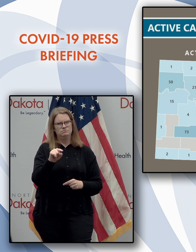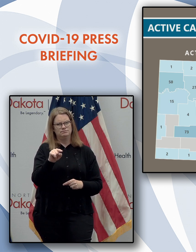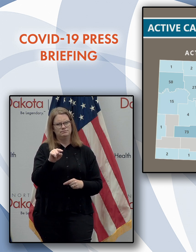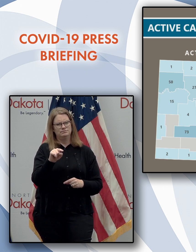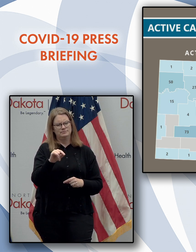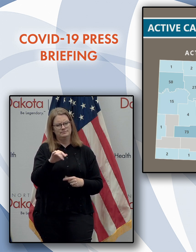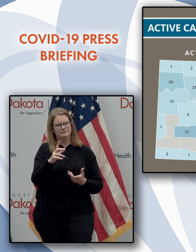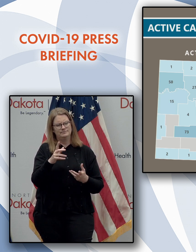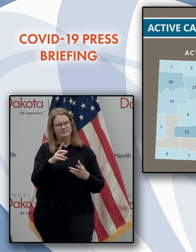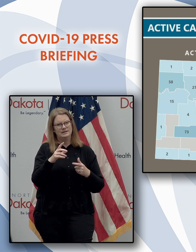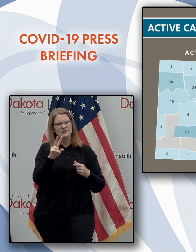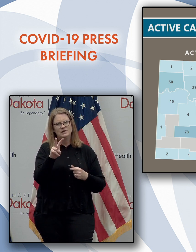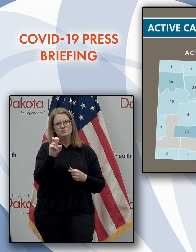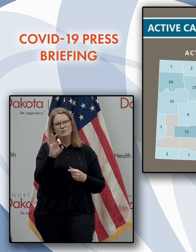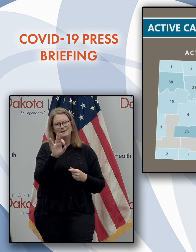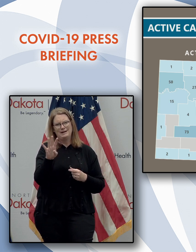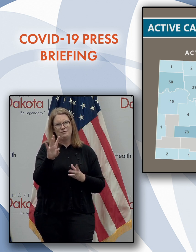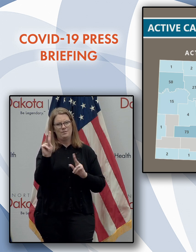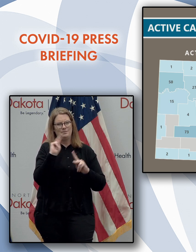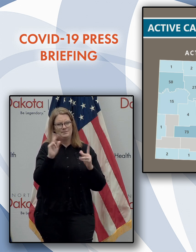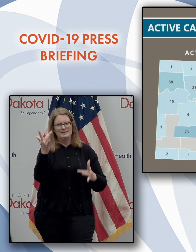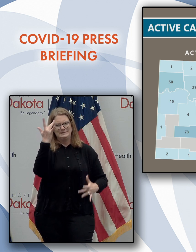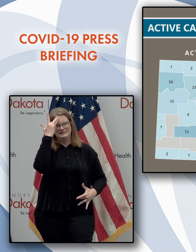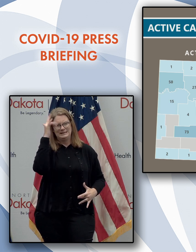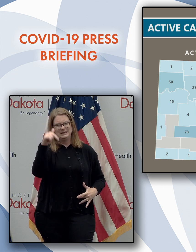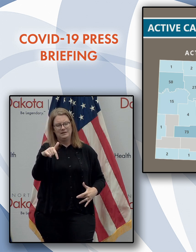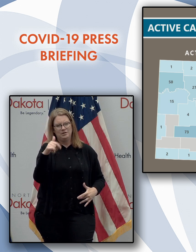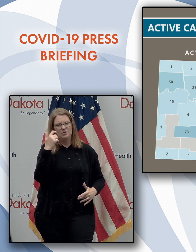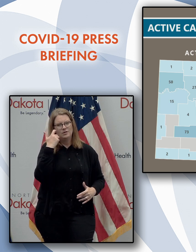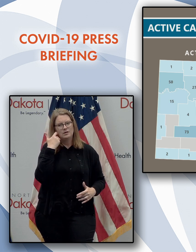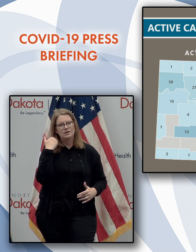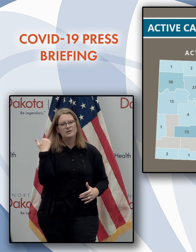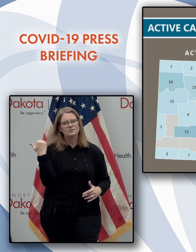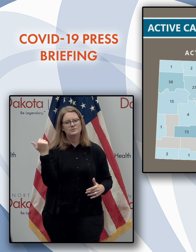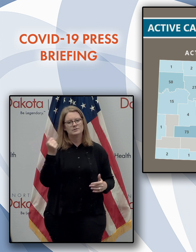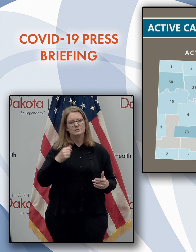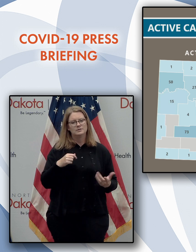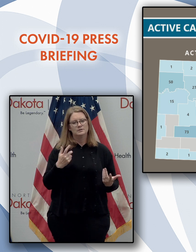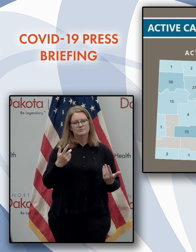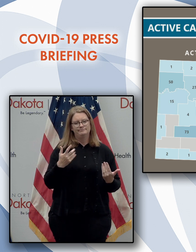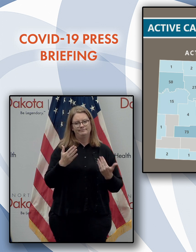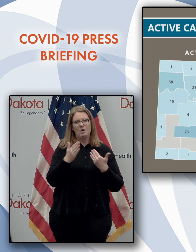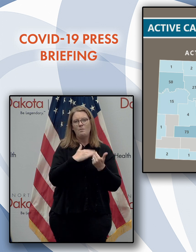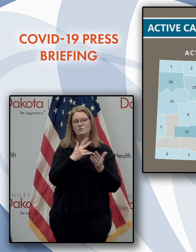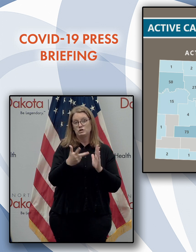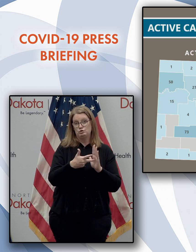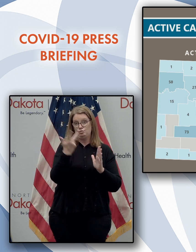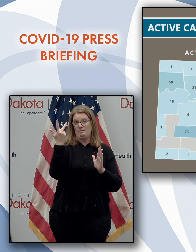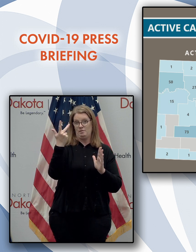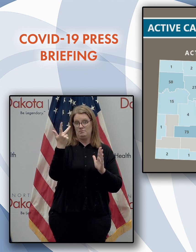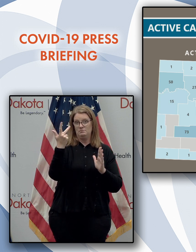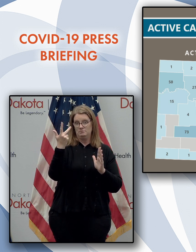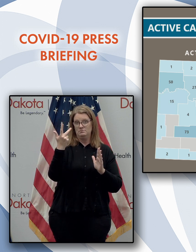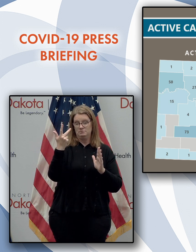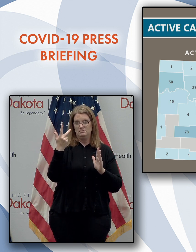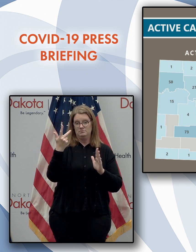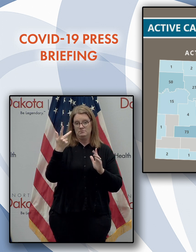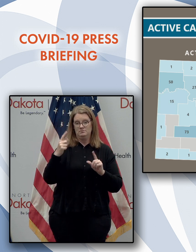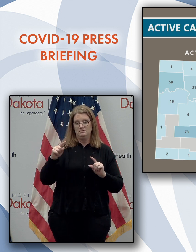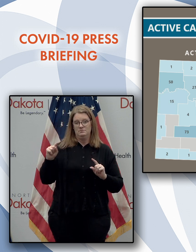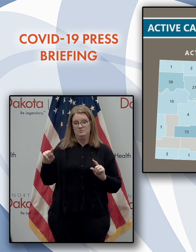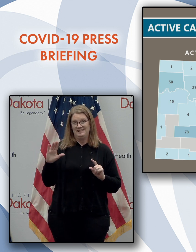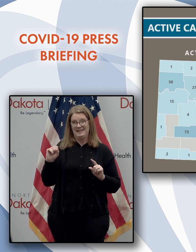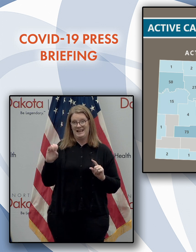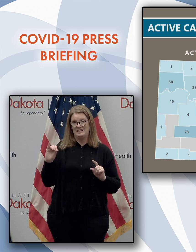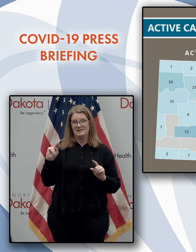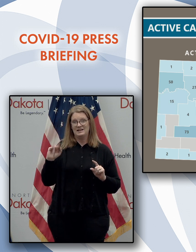with 294 cases, which is almost triple our most populous county,